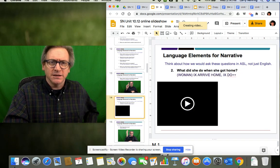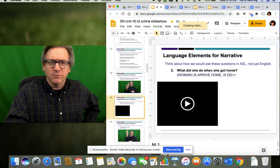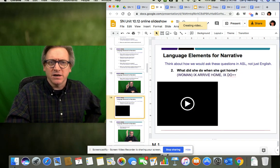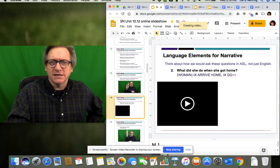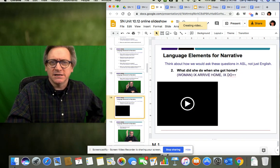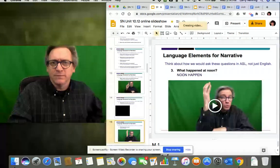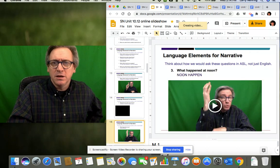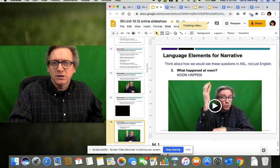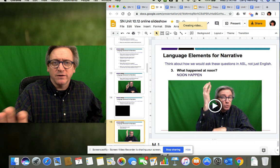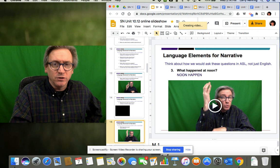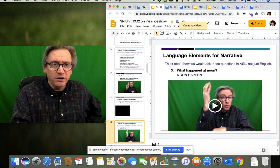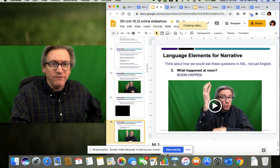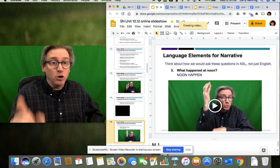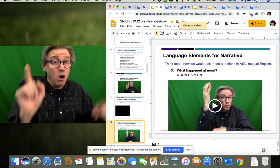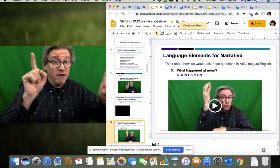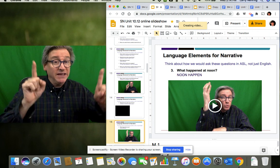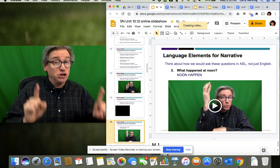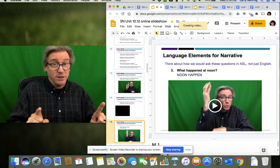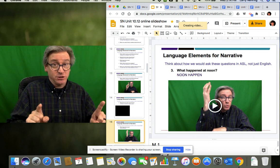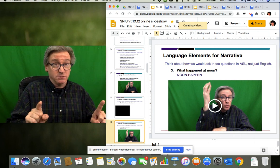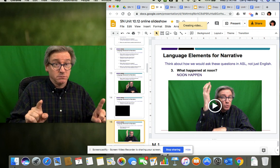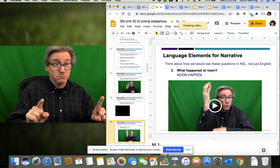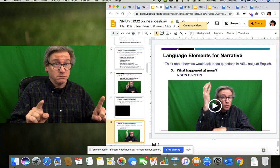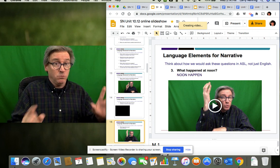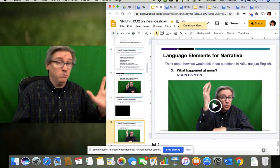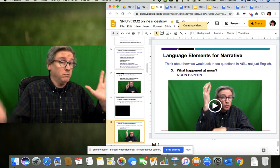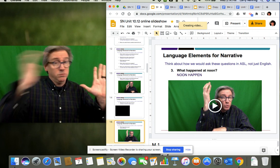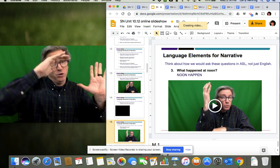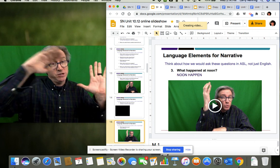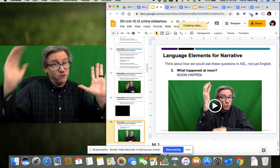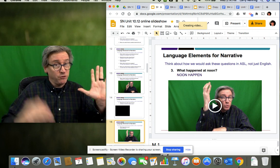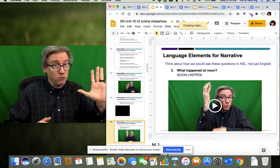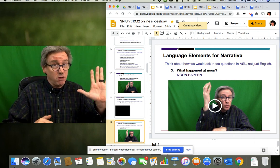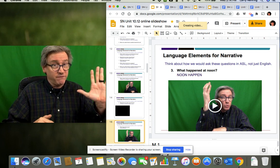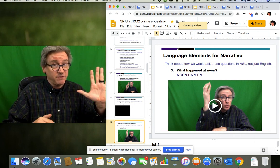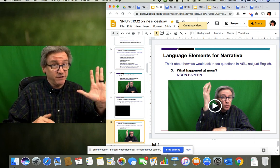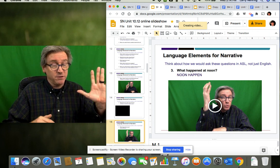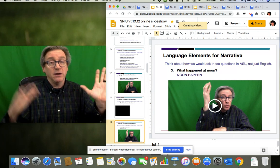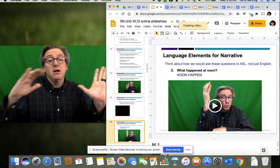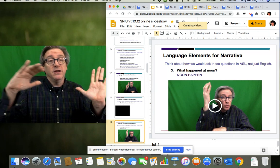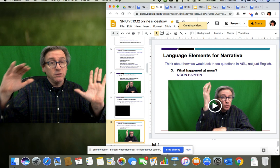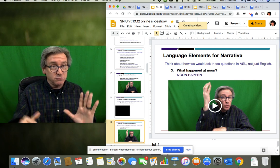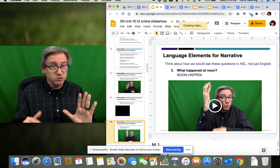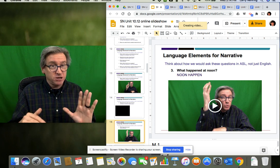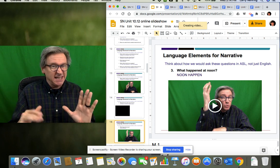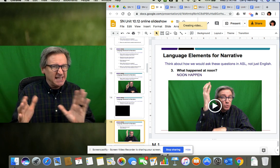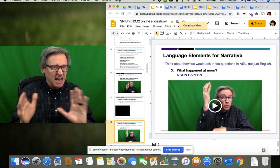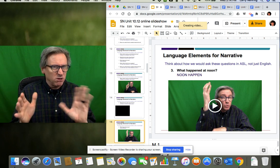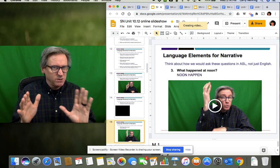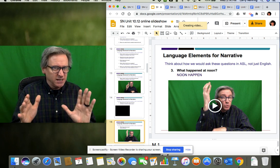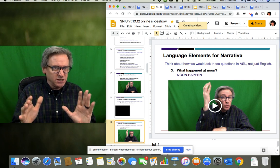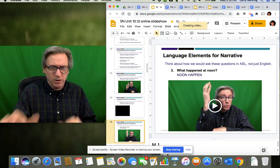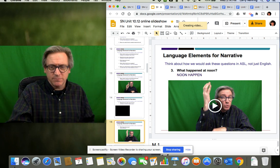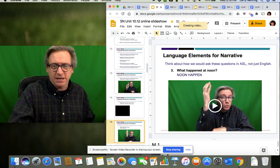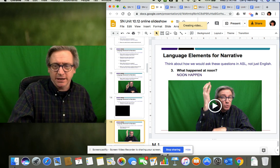I'm not done processing. So I've included a video of each question. But once you've gone through all of them and figured them out, then check to see how